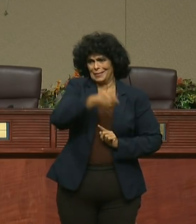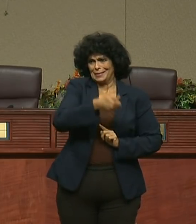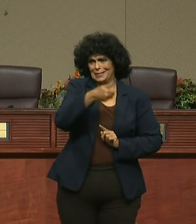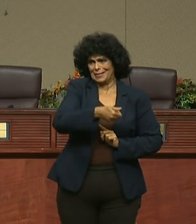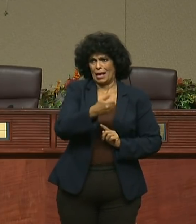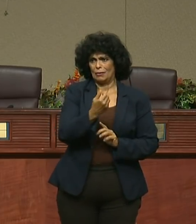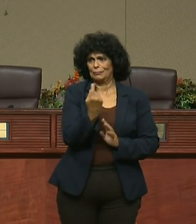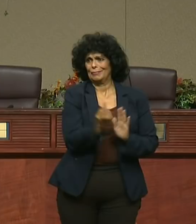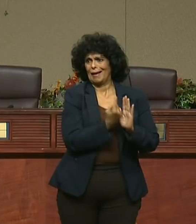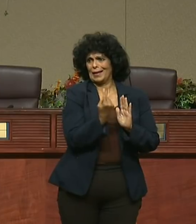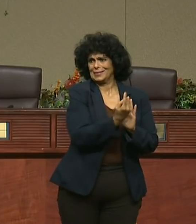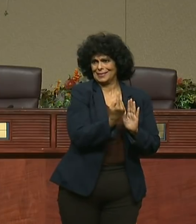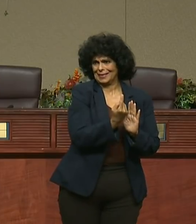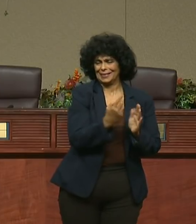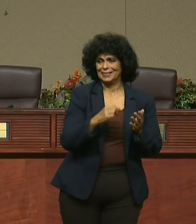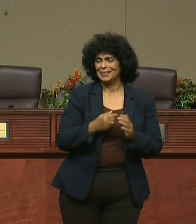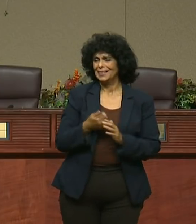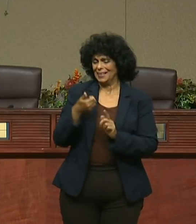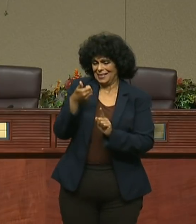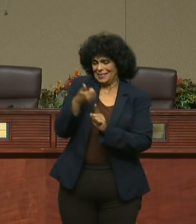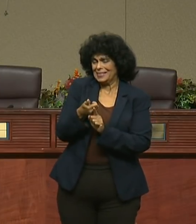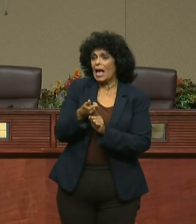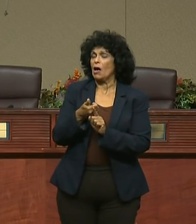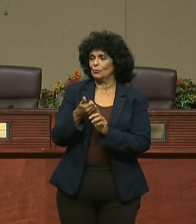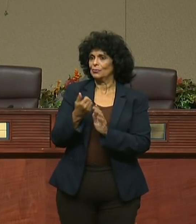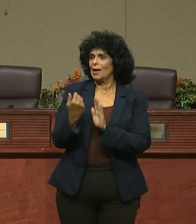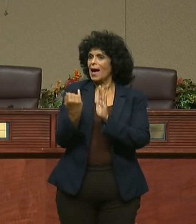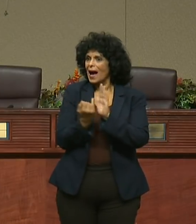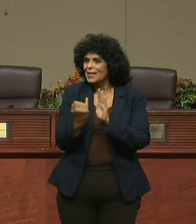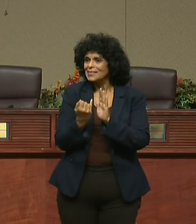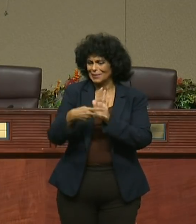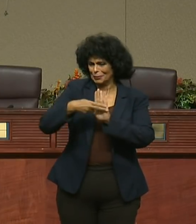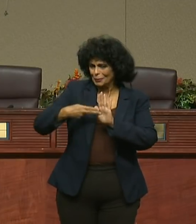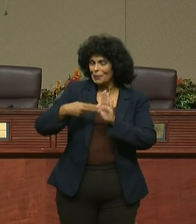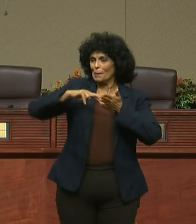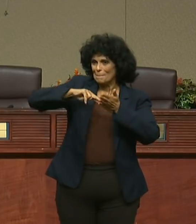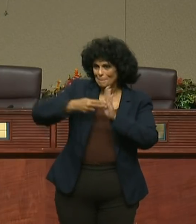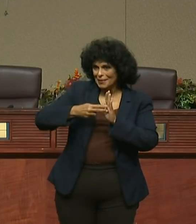Self-isolating, as a definition, is at home, not in the hospital. So the